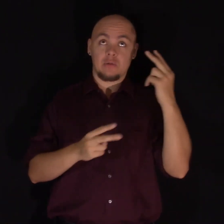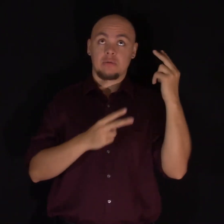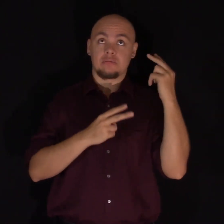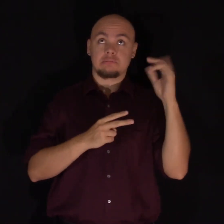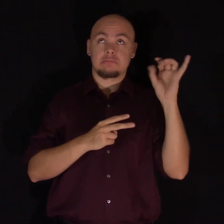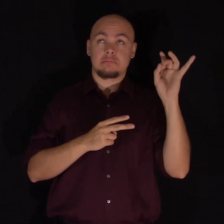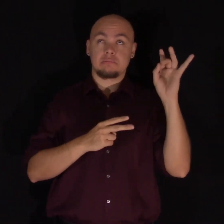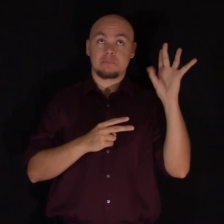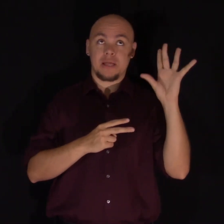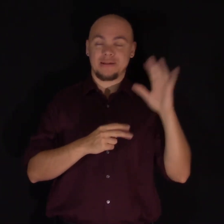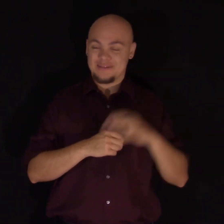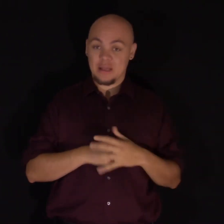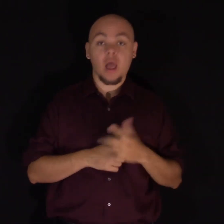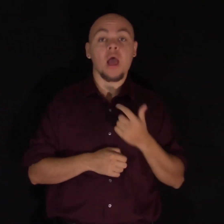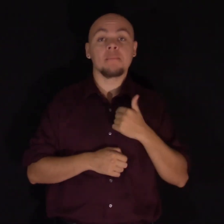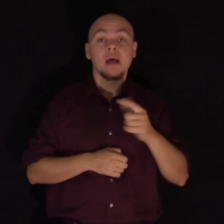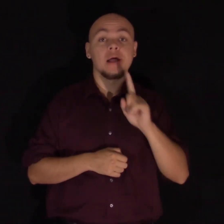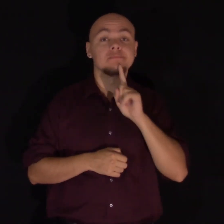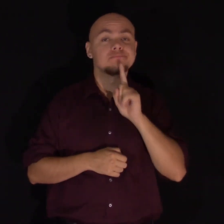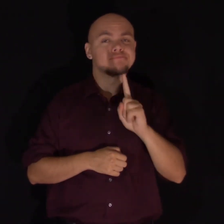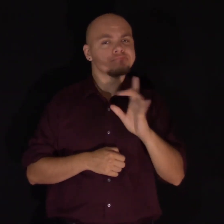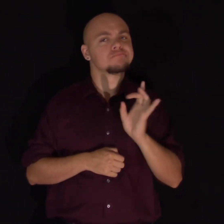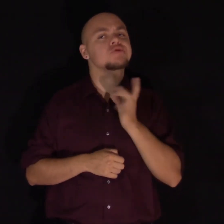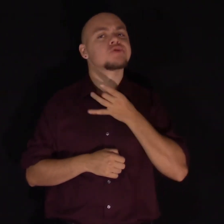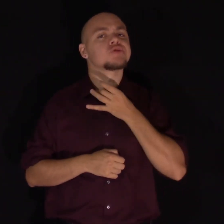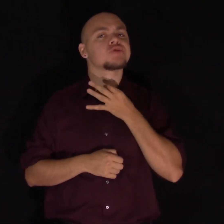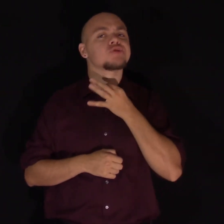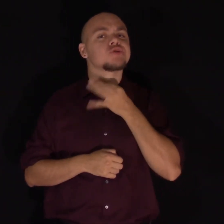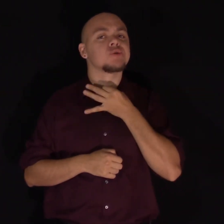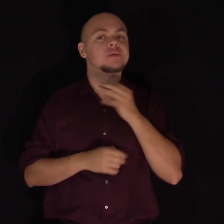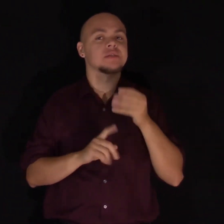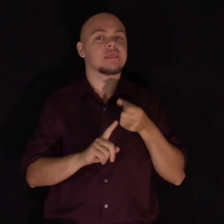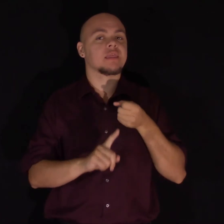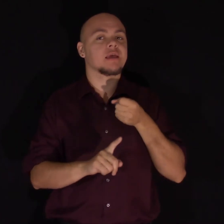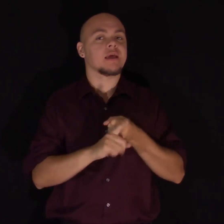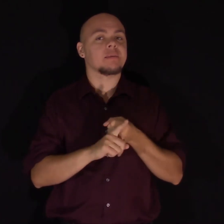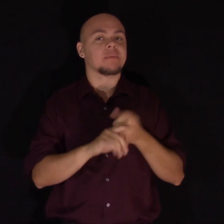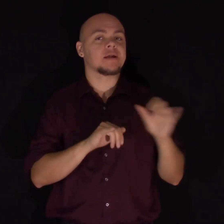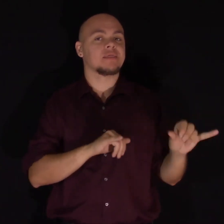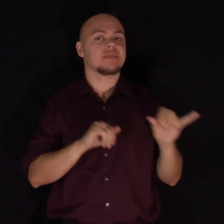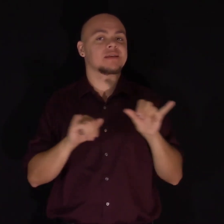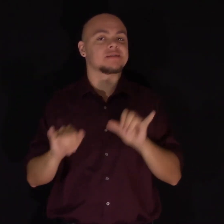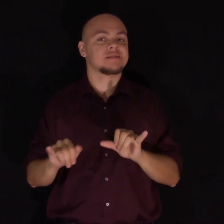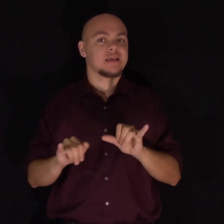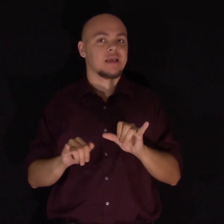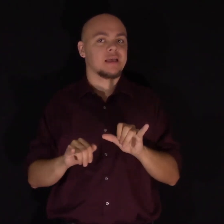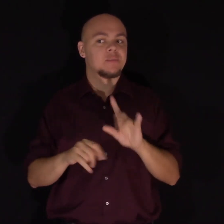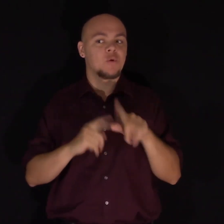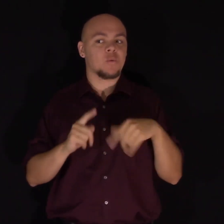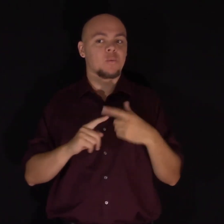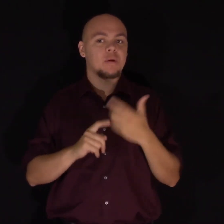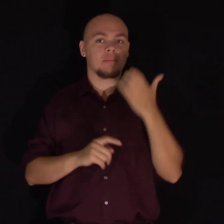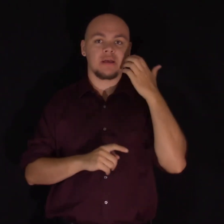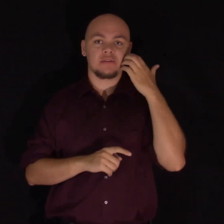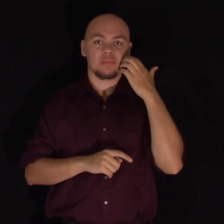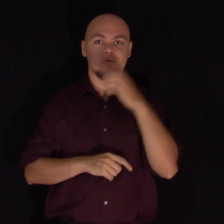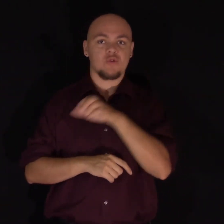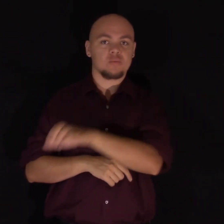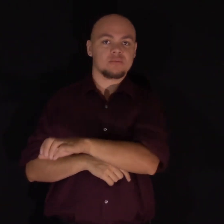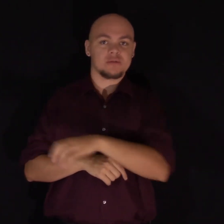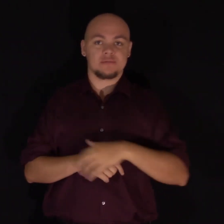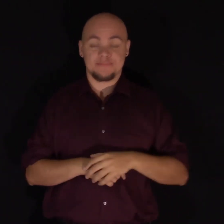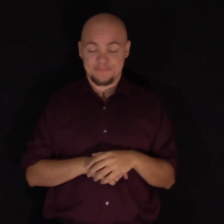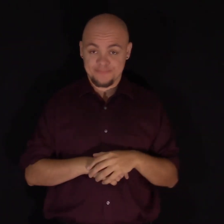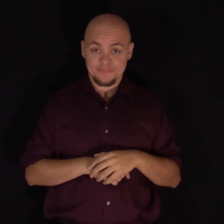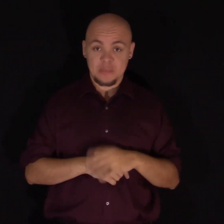curiously, I noticed the exact same effects as I did during the smartphone experiment. It took about a